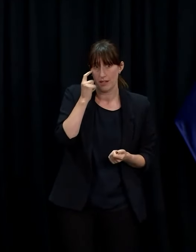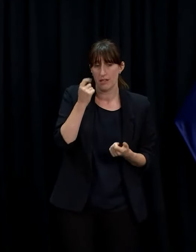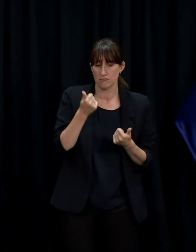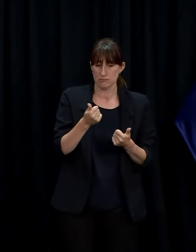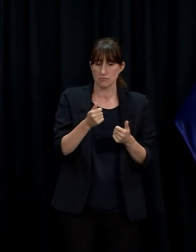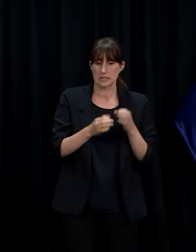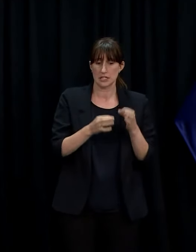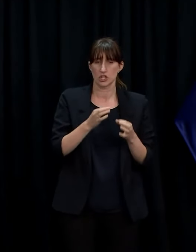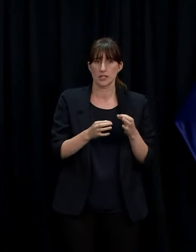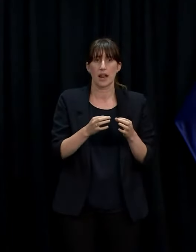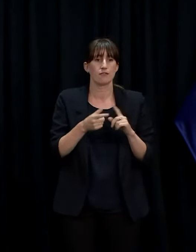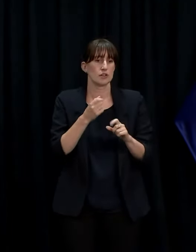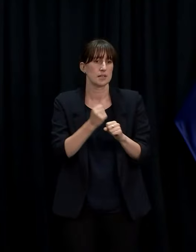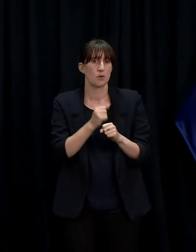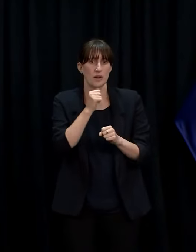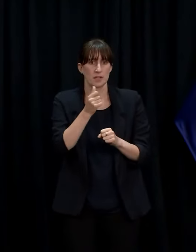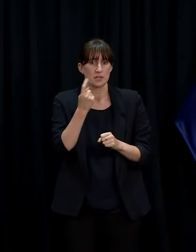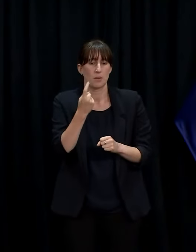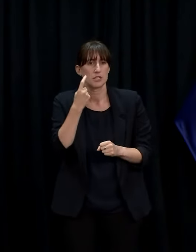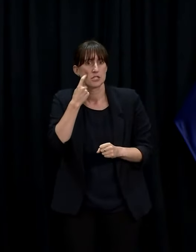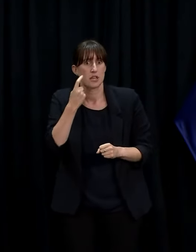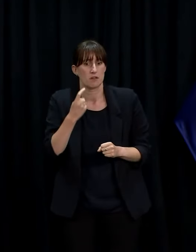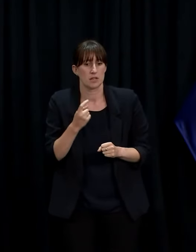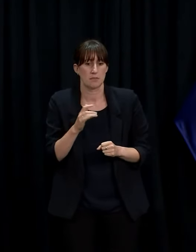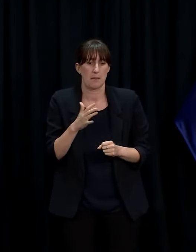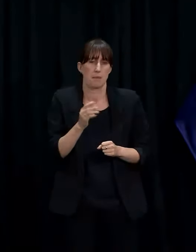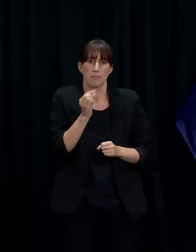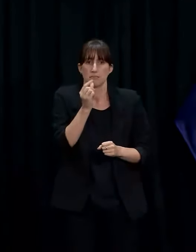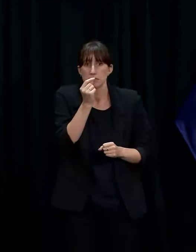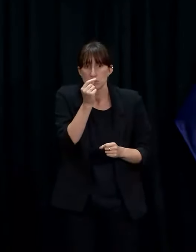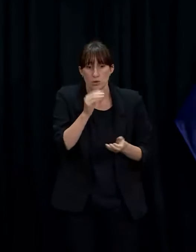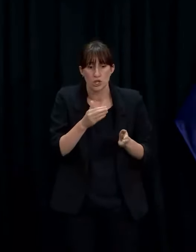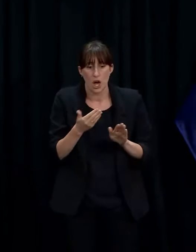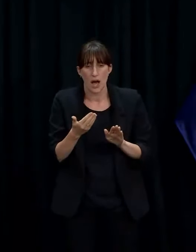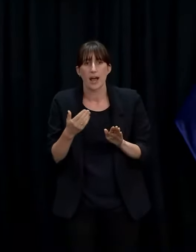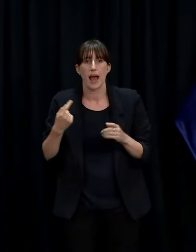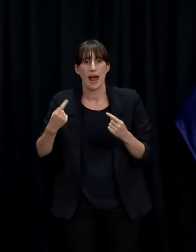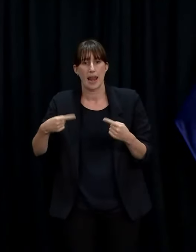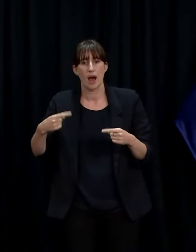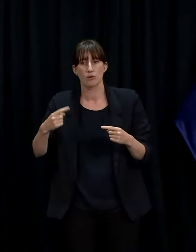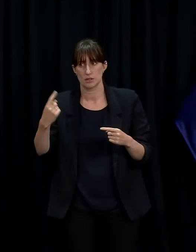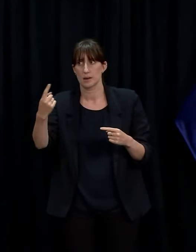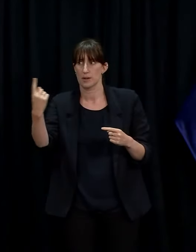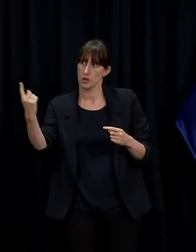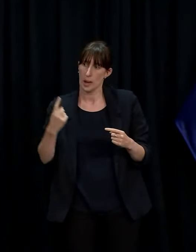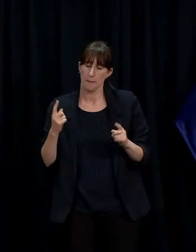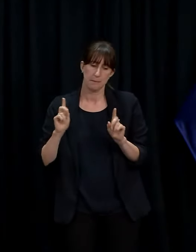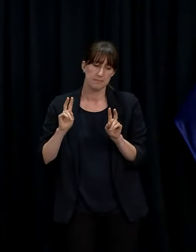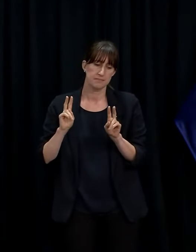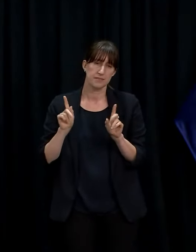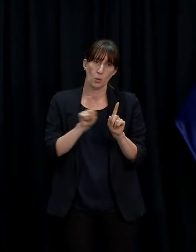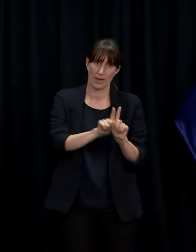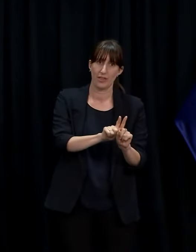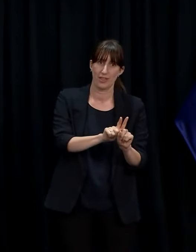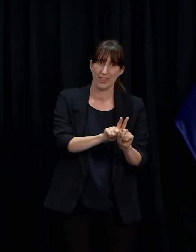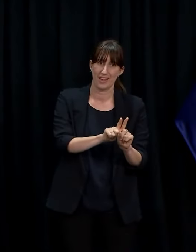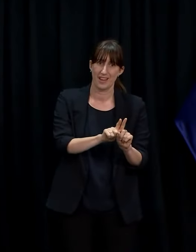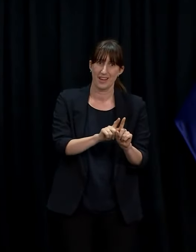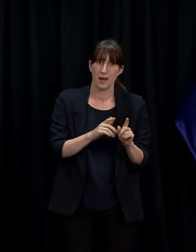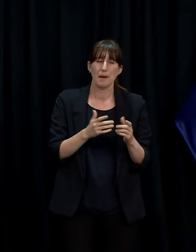someone's in a serious condition, they're allowing people in to see them and so on. But they are being quite careful in just the number